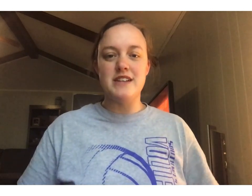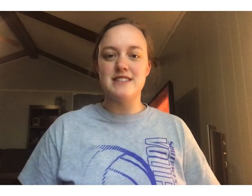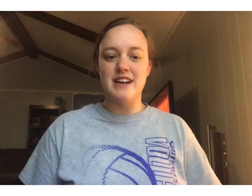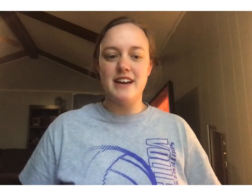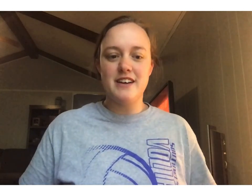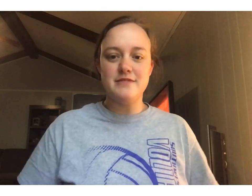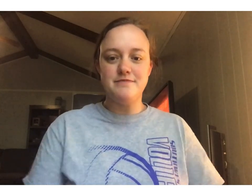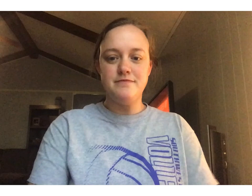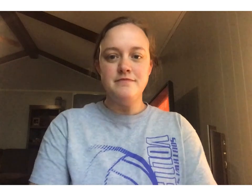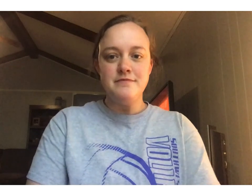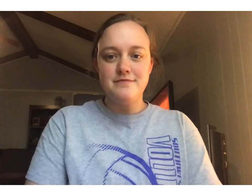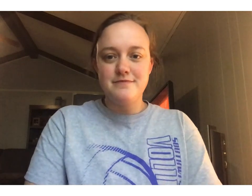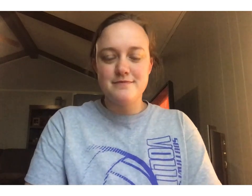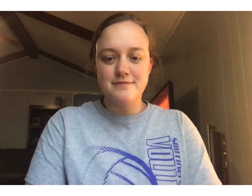what it's like.